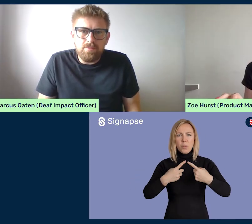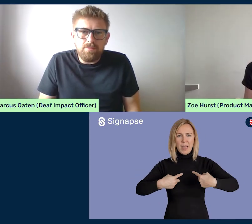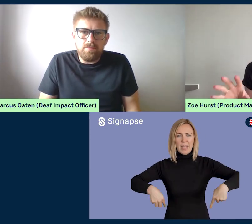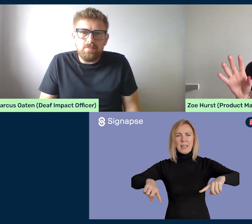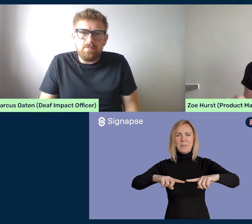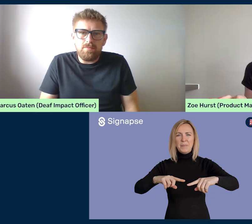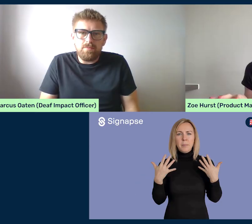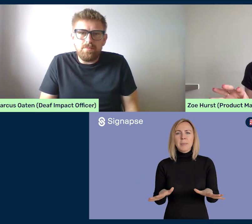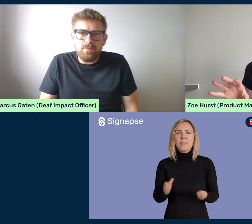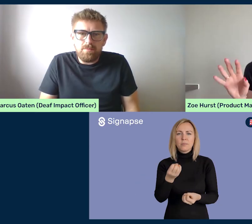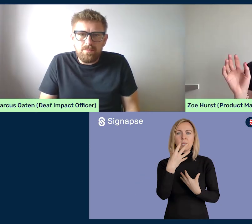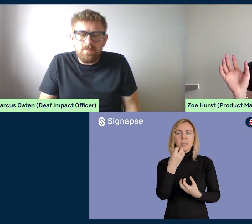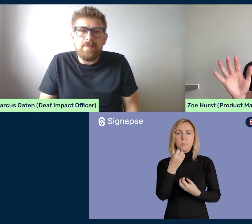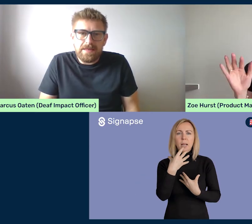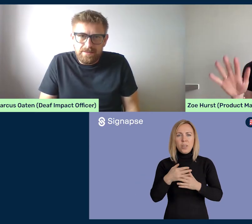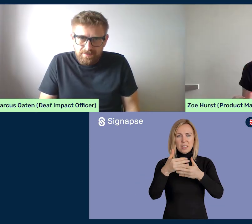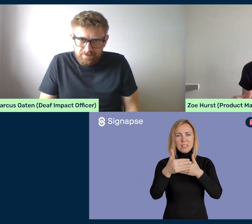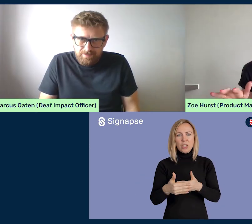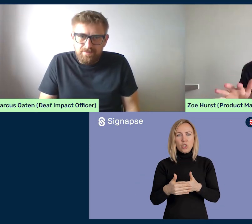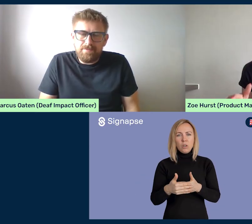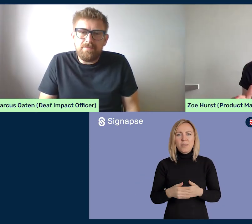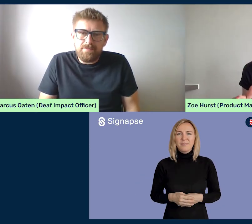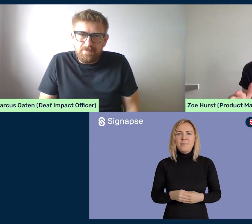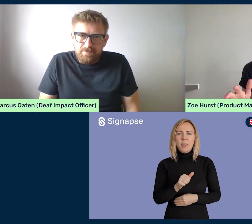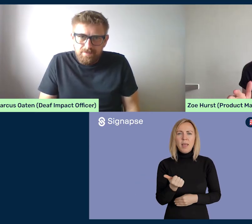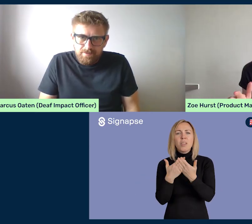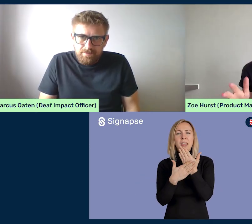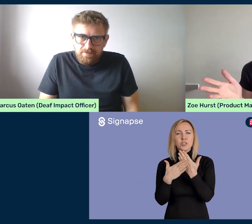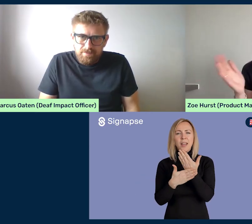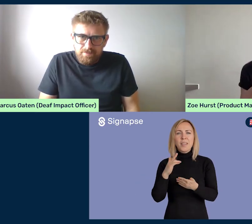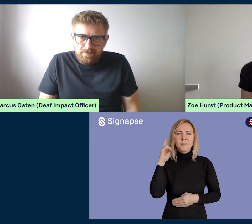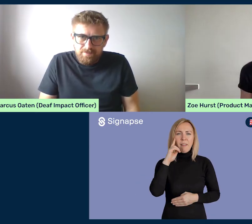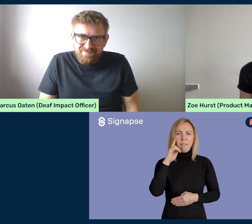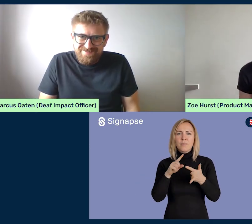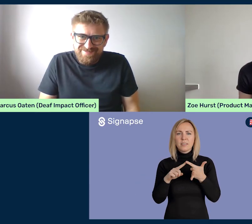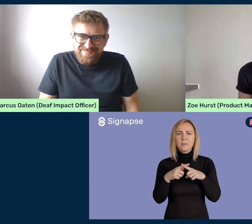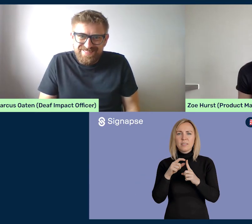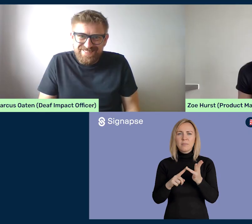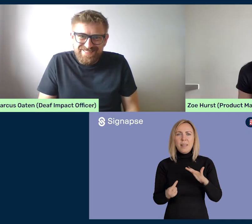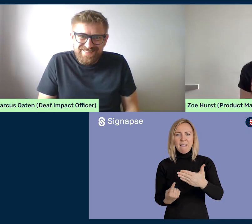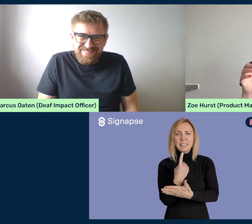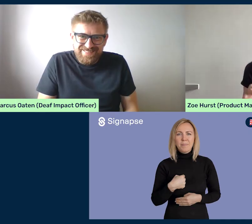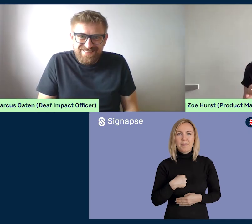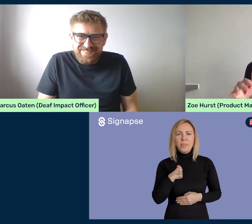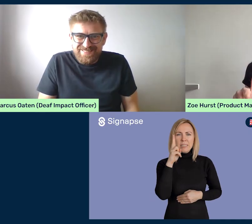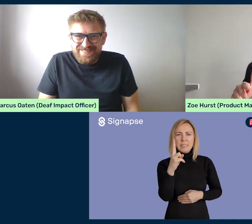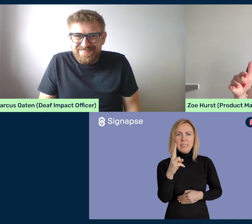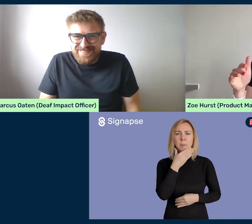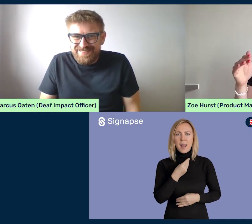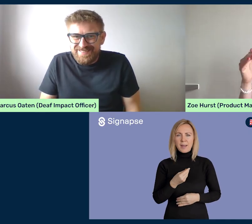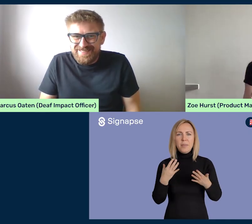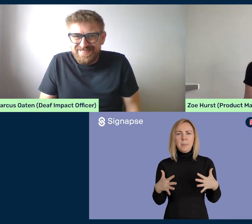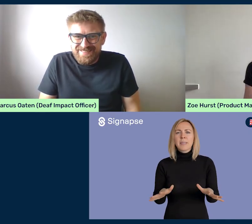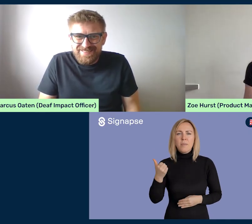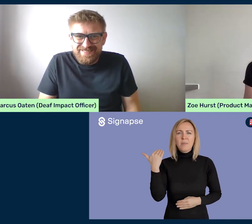Expo on the Saturday, I actually saw one of the gentlemen who comes along to that session. And even